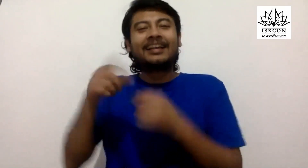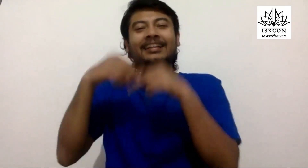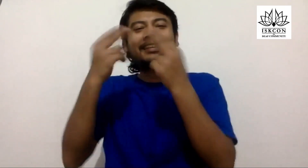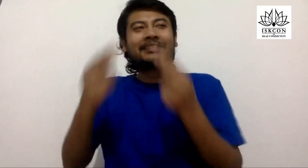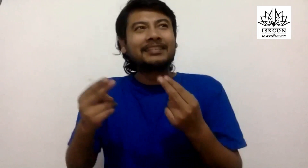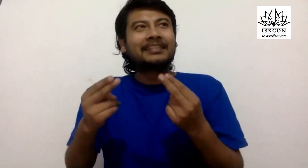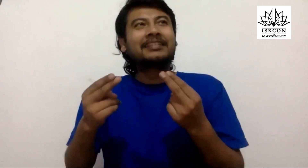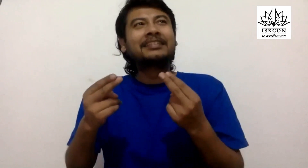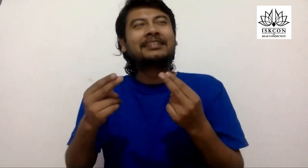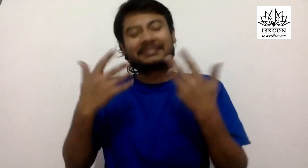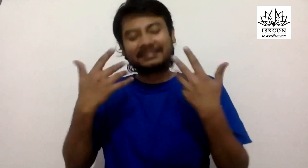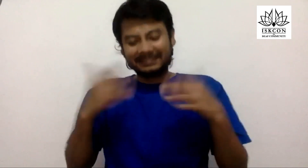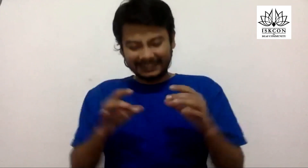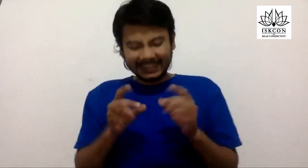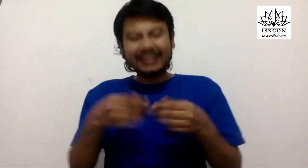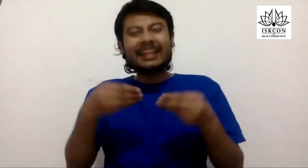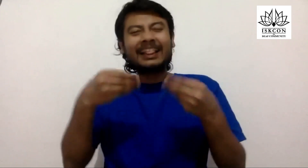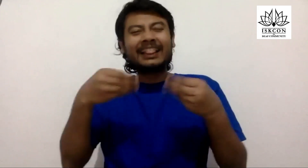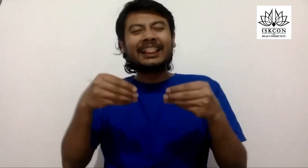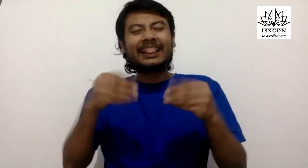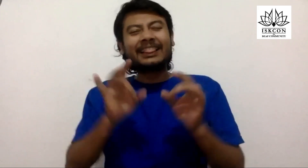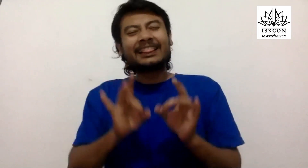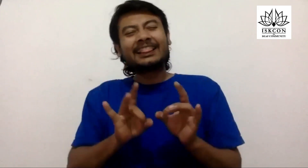I offer my humble obeisances.